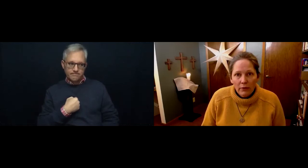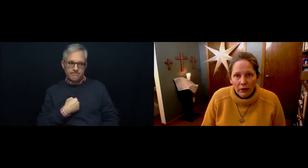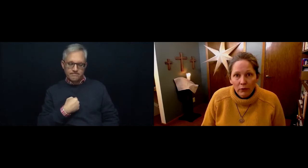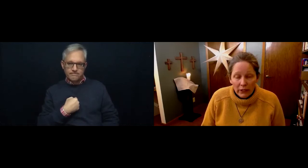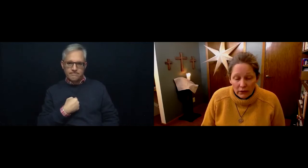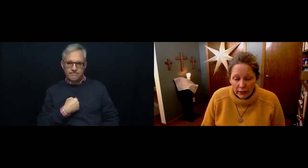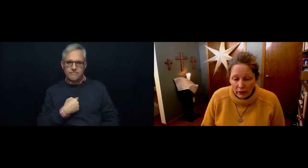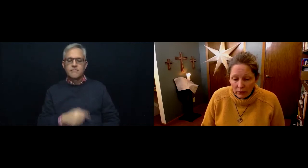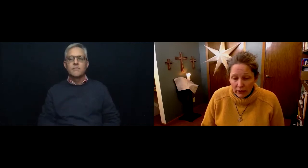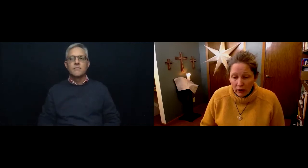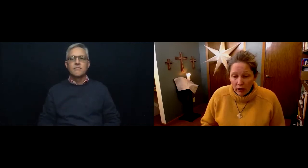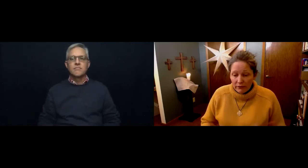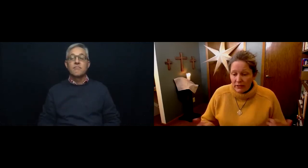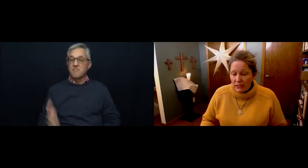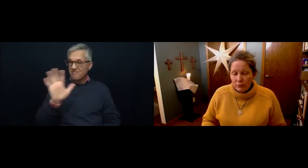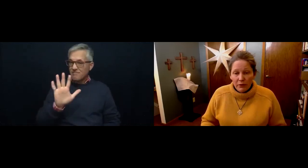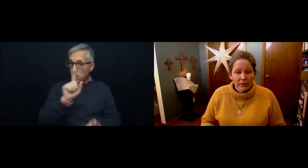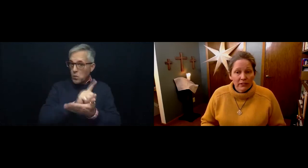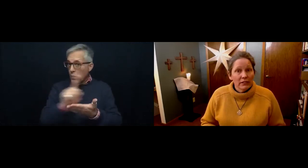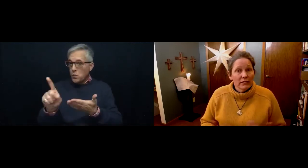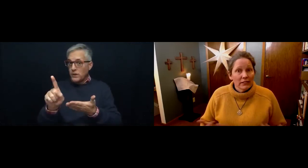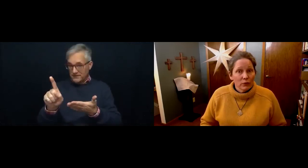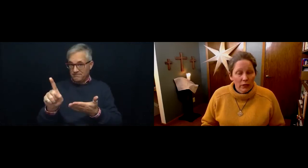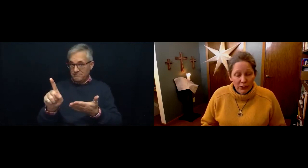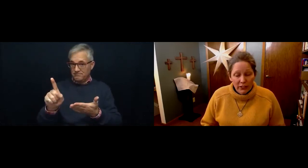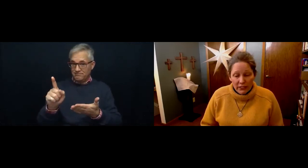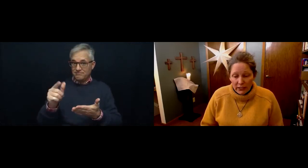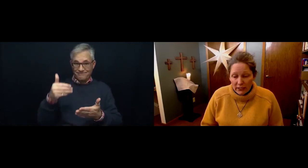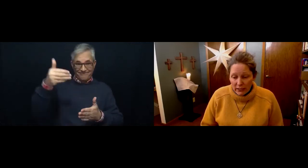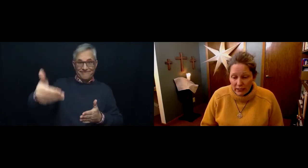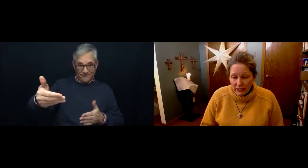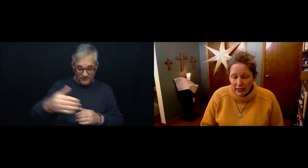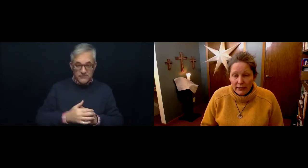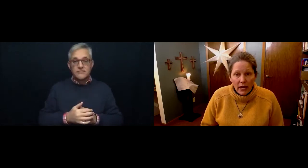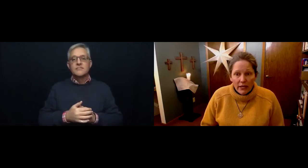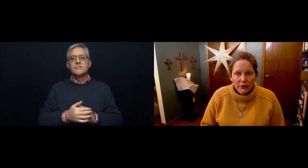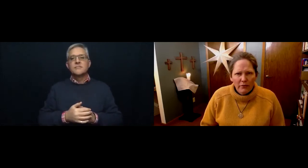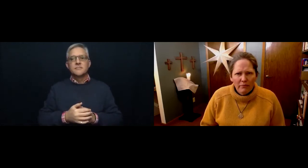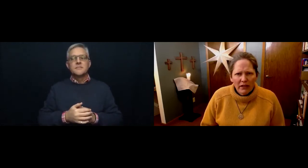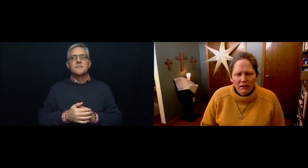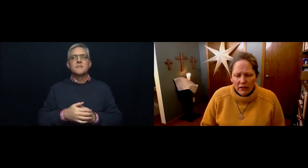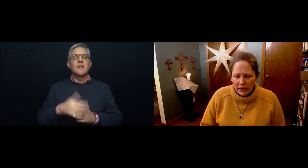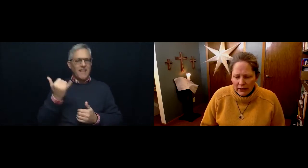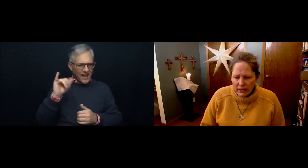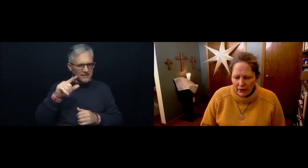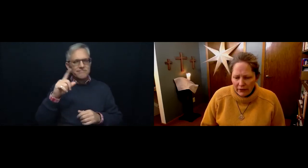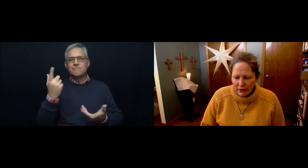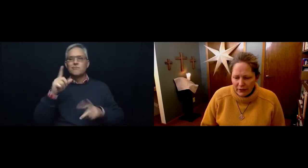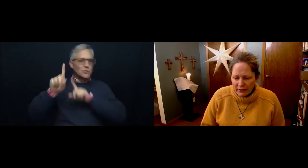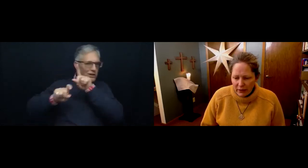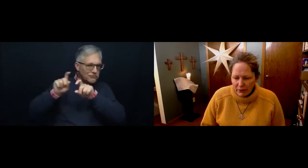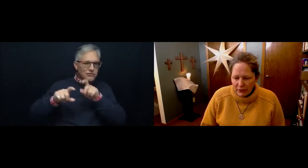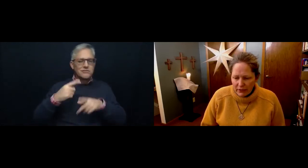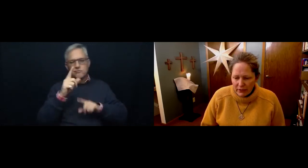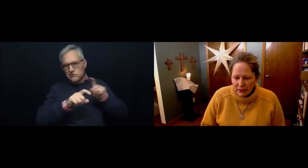And then about a week later, with all of these experiences, these questions and these insights sort of mingling together for